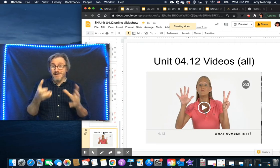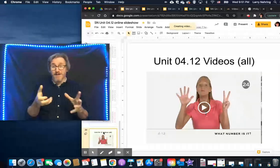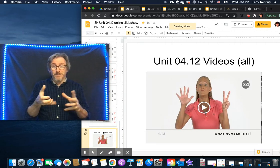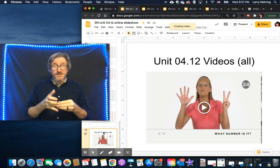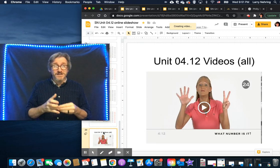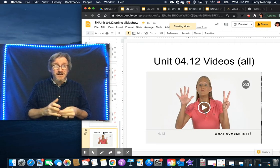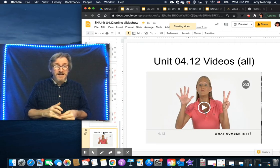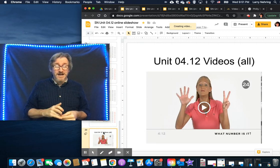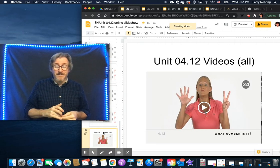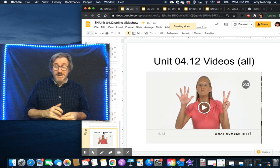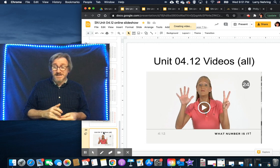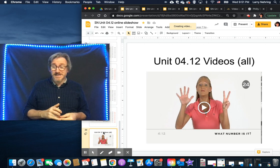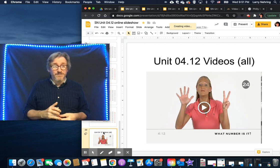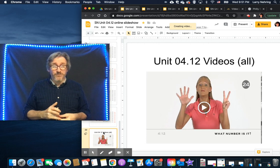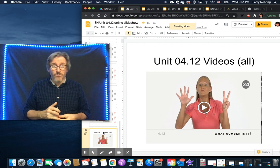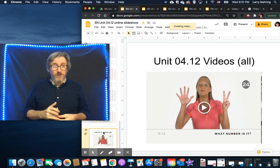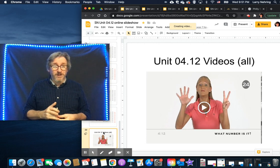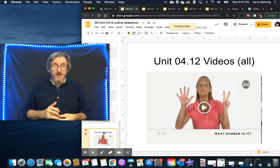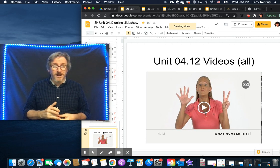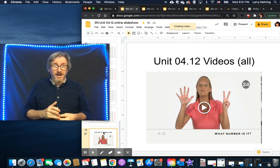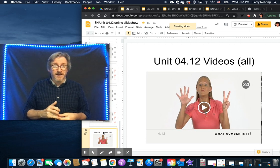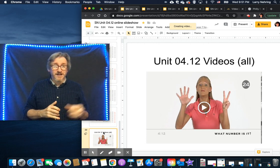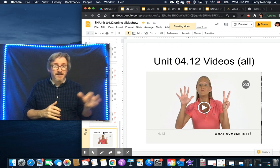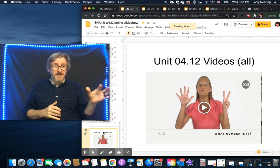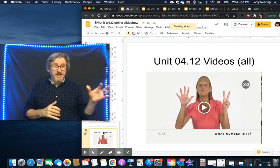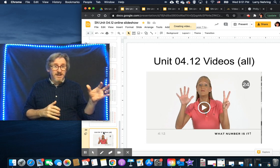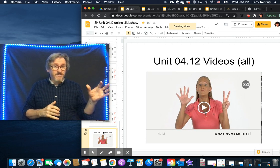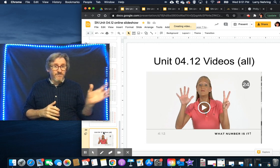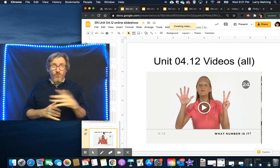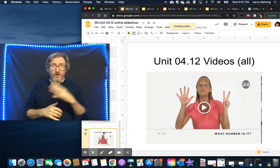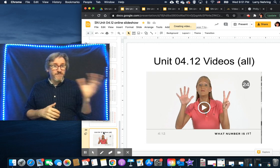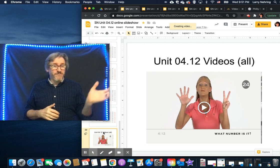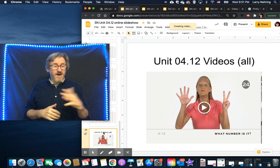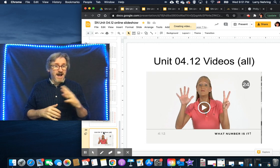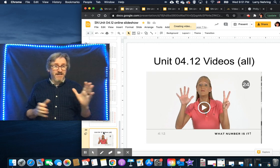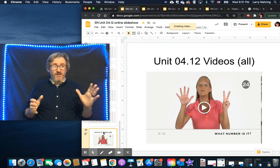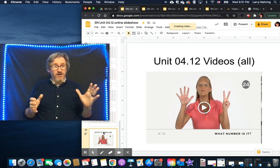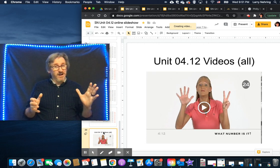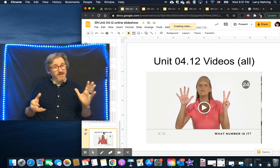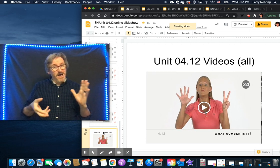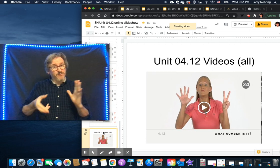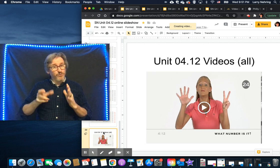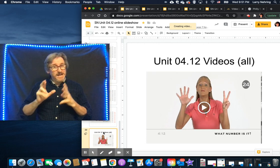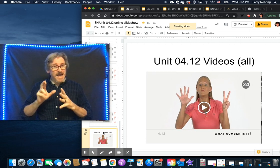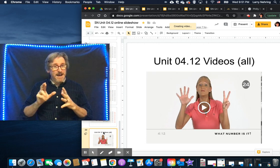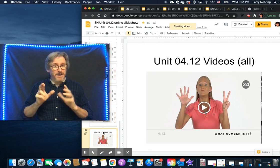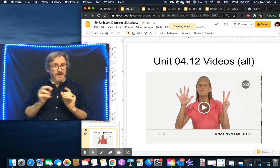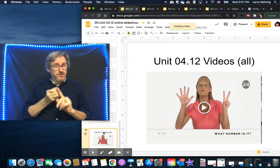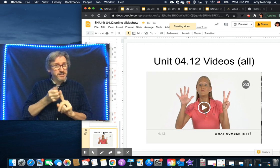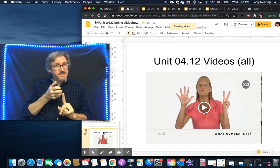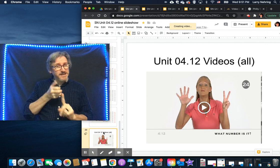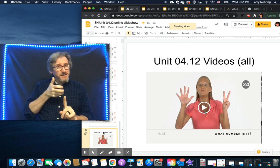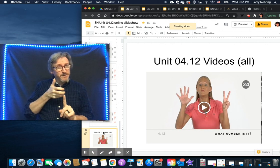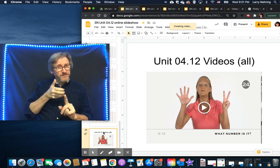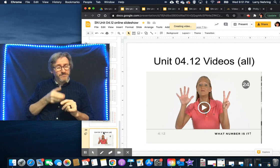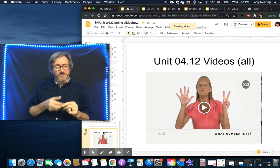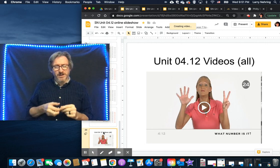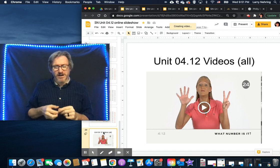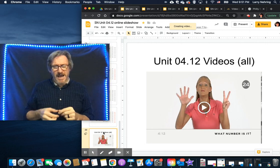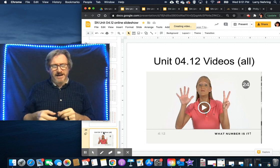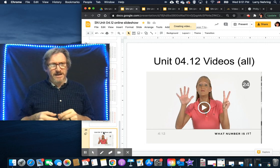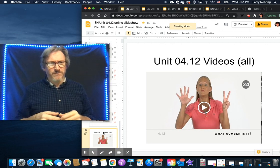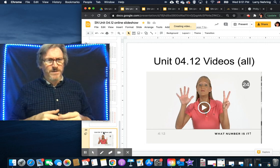hit on numbers. As I said before, 4 and 5 are a lot of recapping and just a little bit